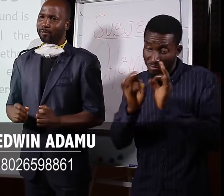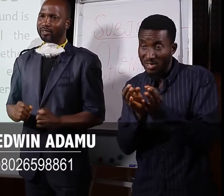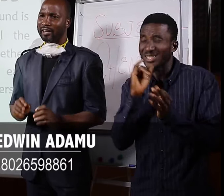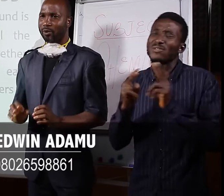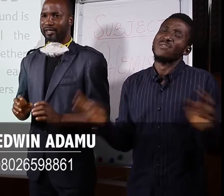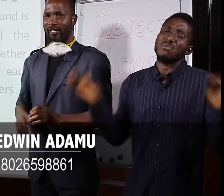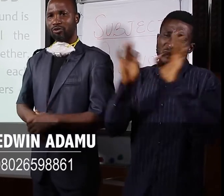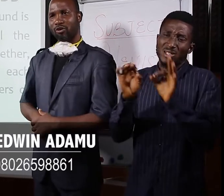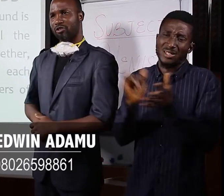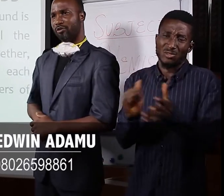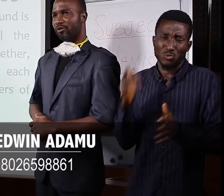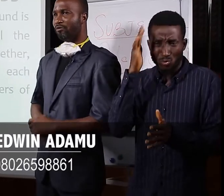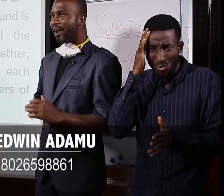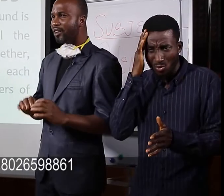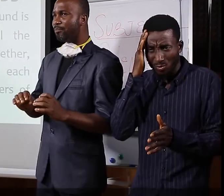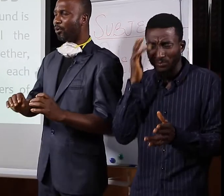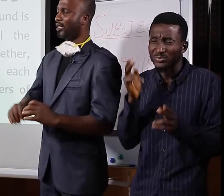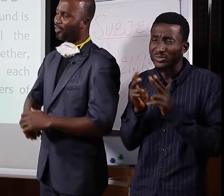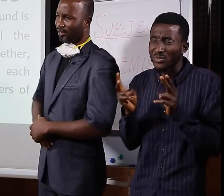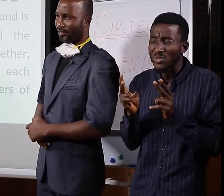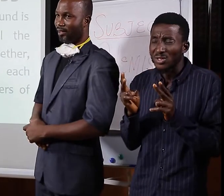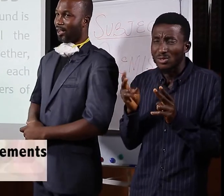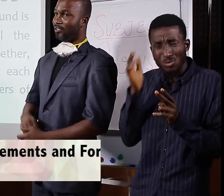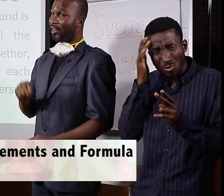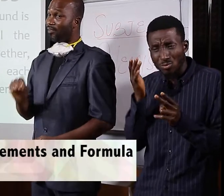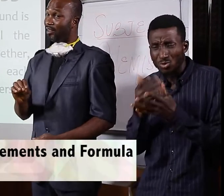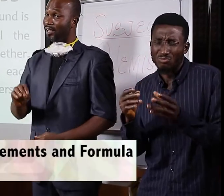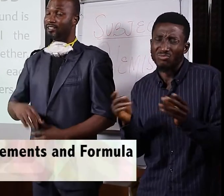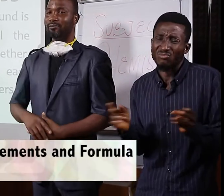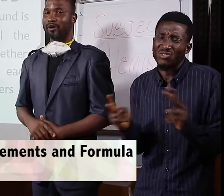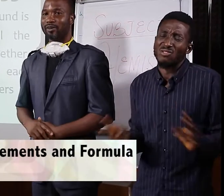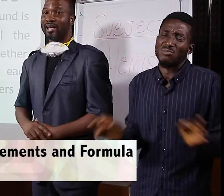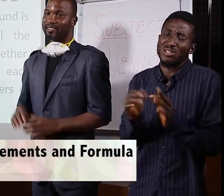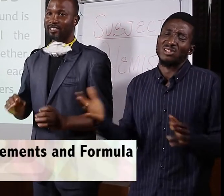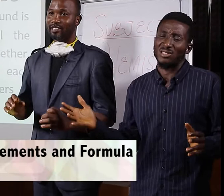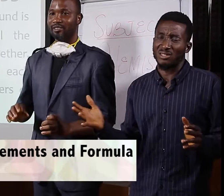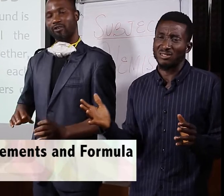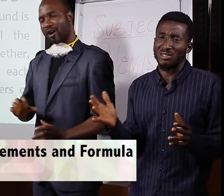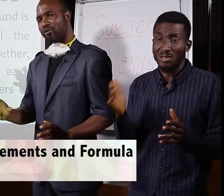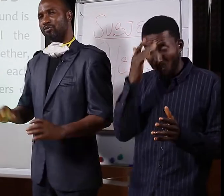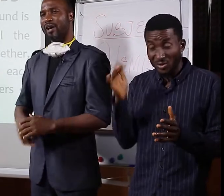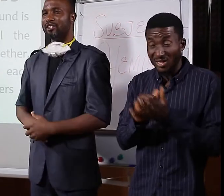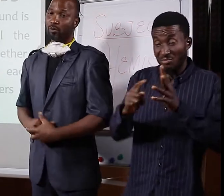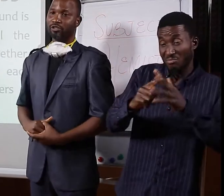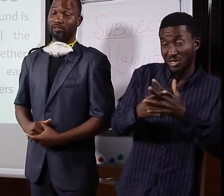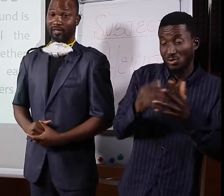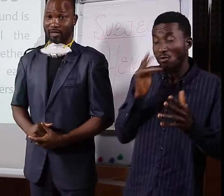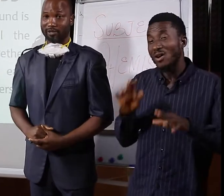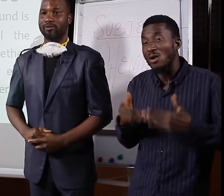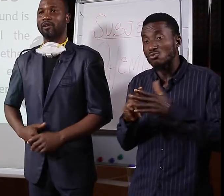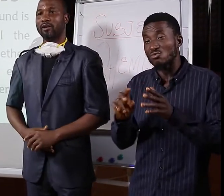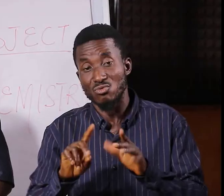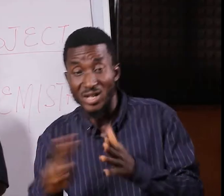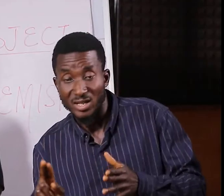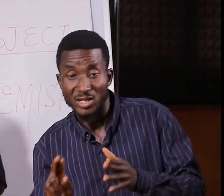very important that we take into consideration very important things. And it's very, very sensitive because that's the genesis of how to write equations in